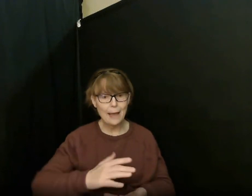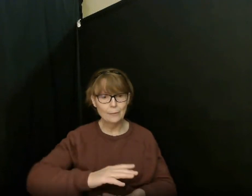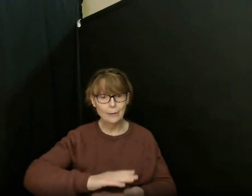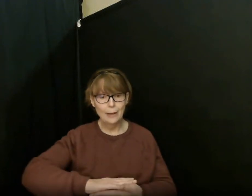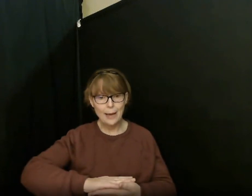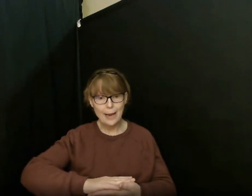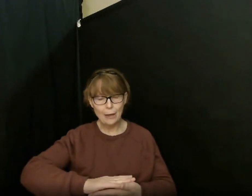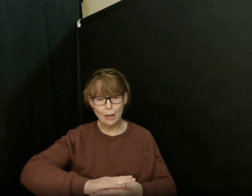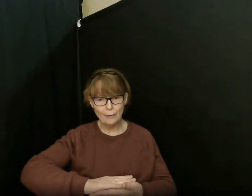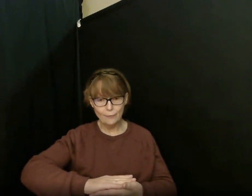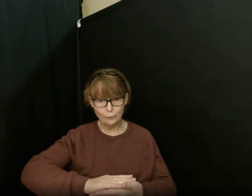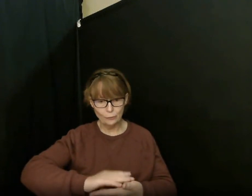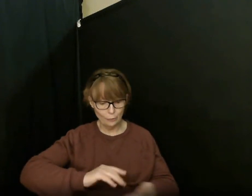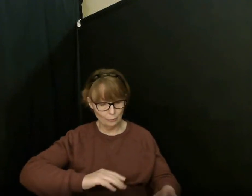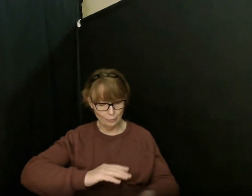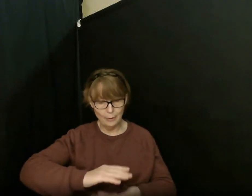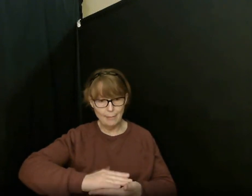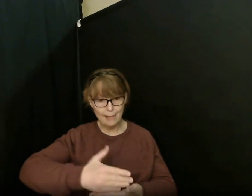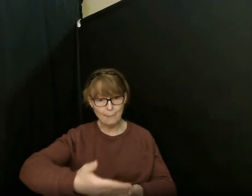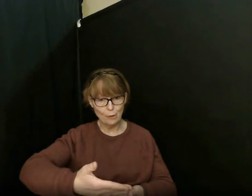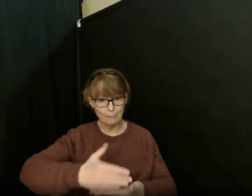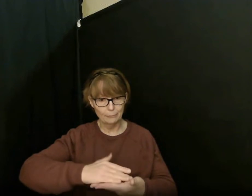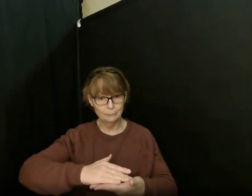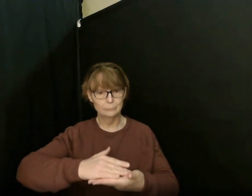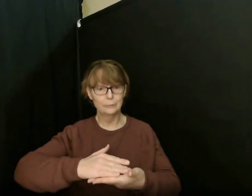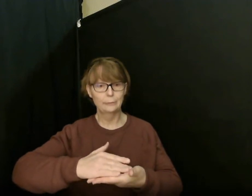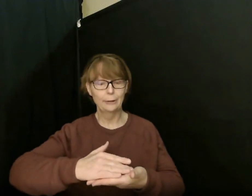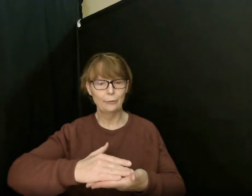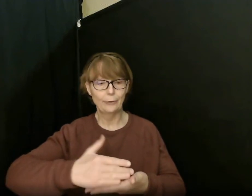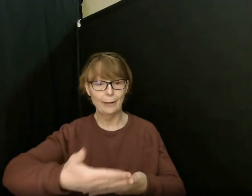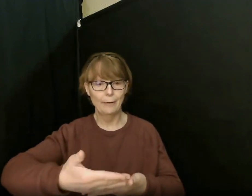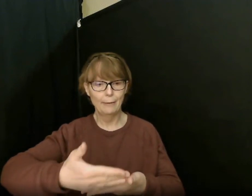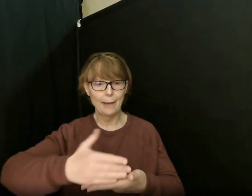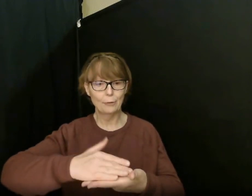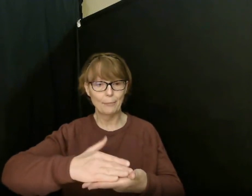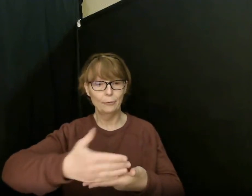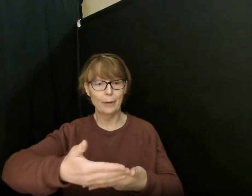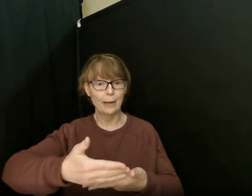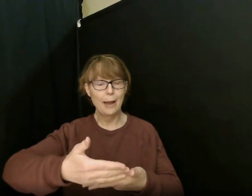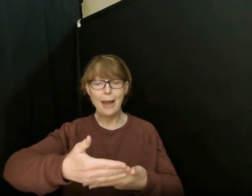and a lot of folks do laptop. Mm-hmm. Laptop this way,